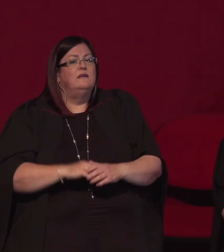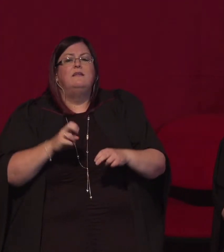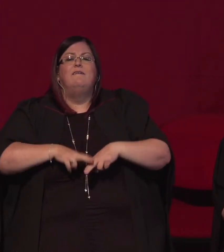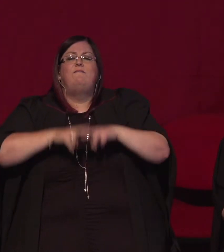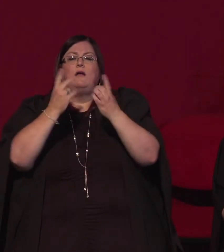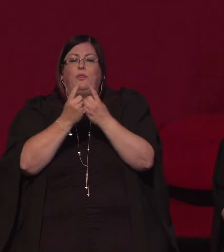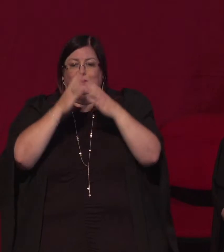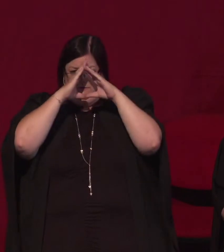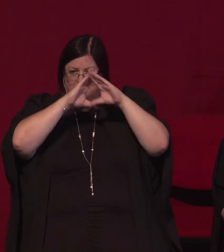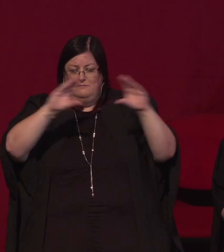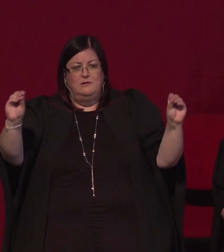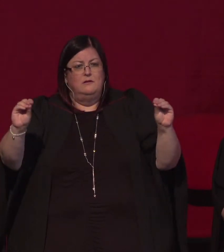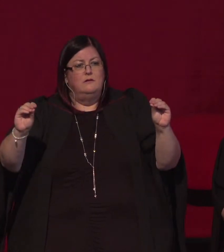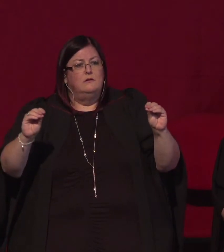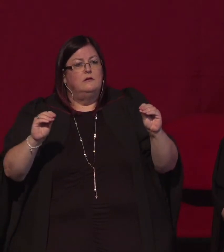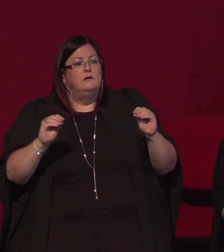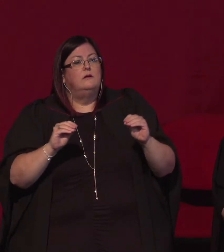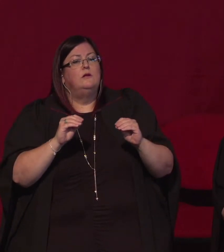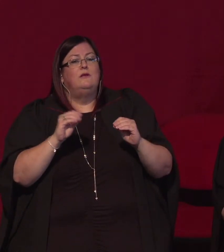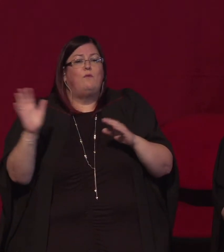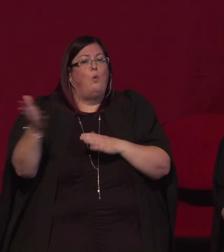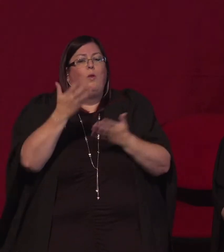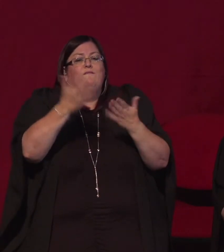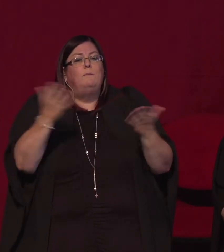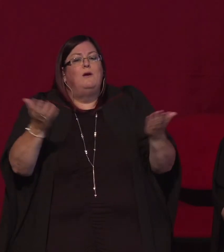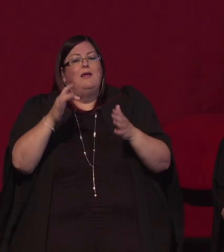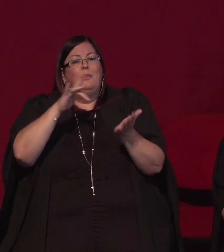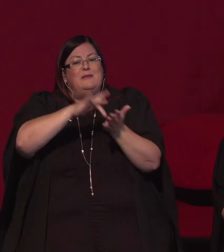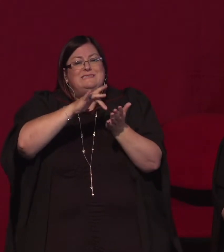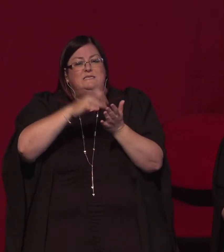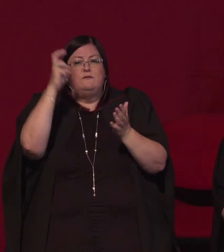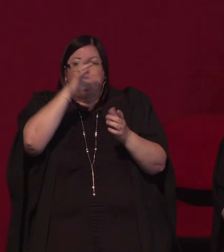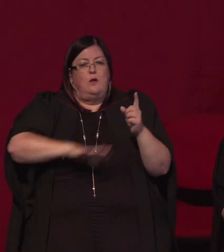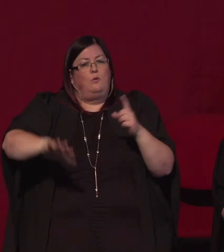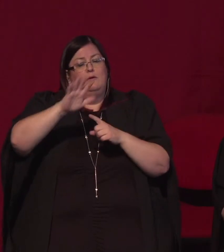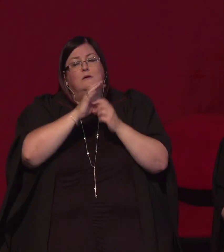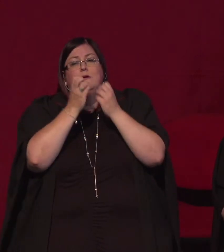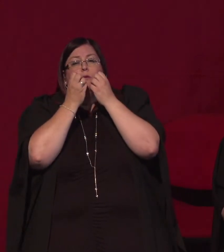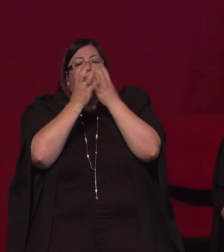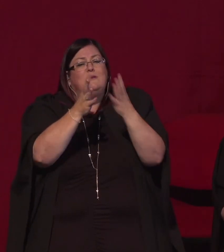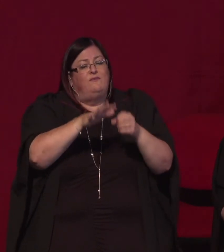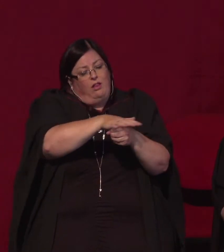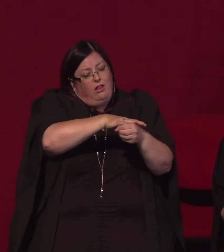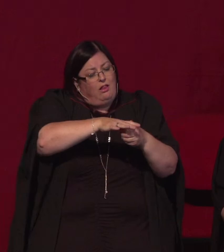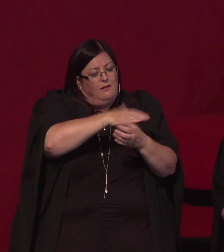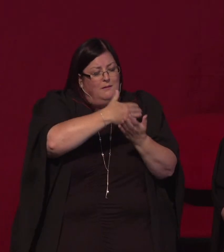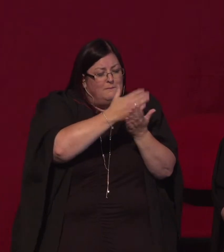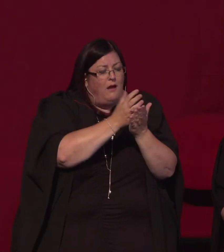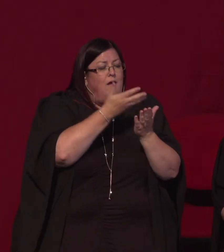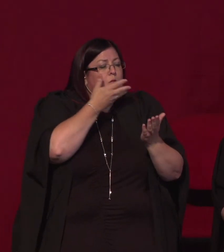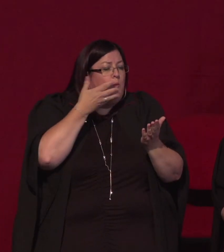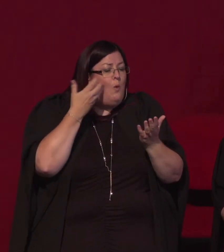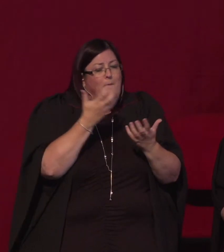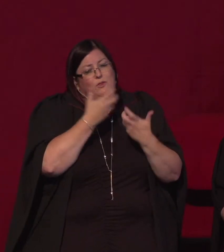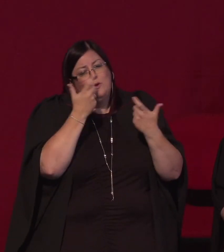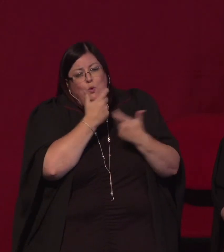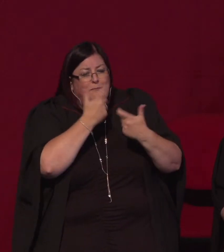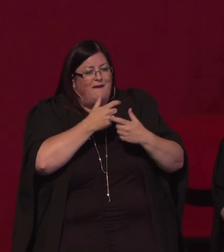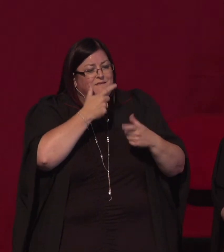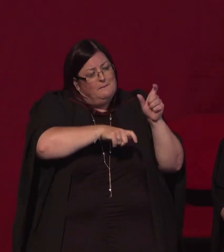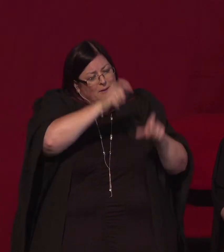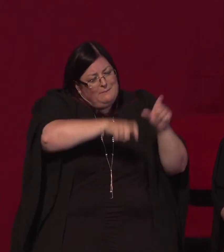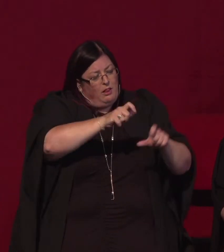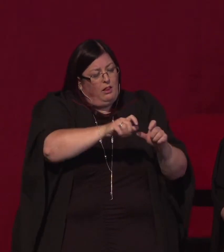Finally, you've all experienced the city of Stoke-on-Trent. Its wonderful sides, the warmth and humour of the individuals and the people here and